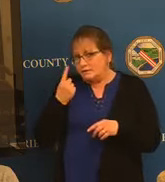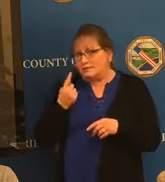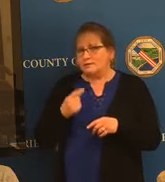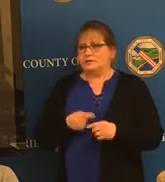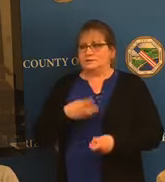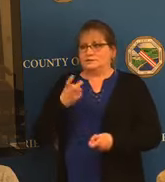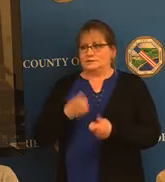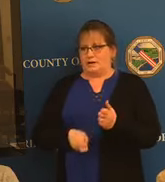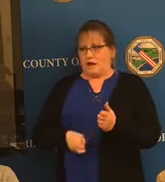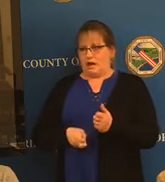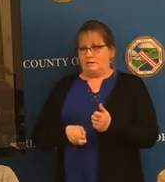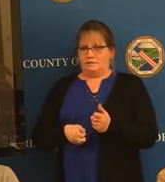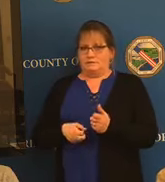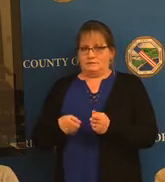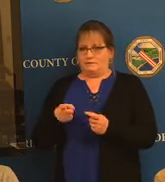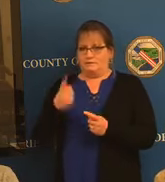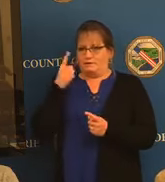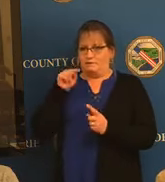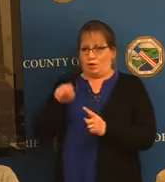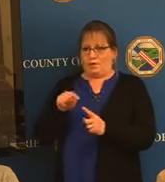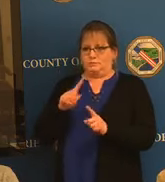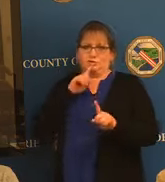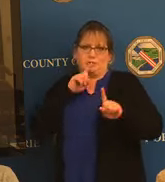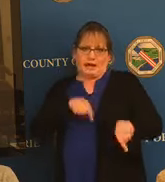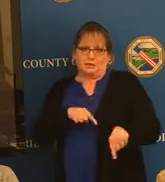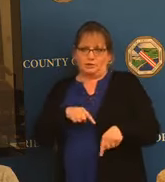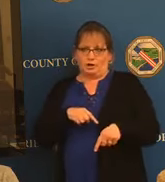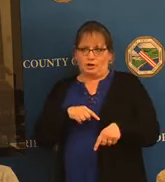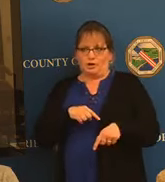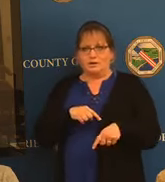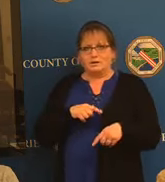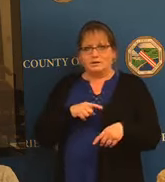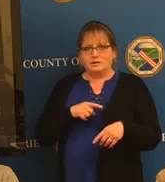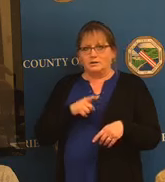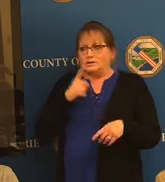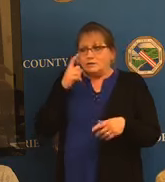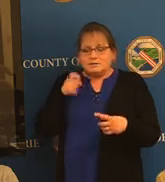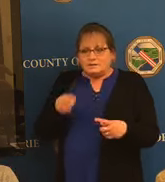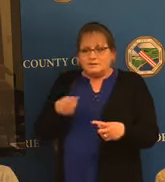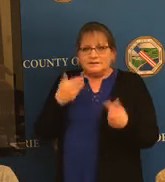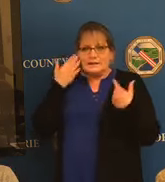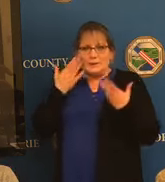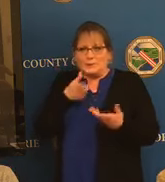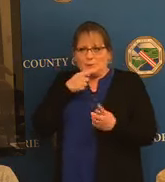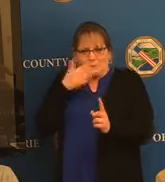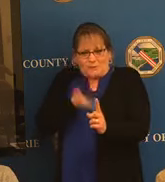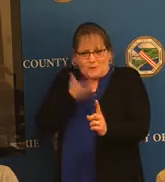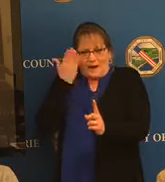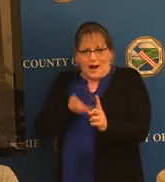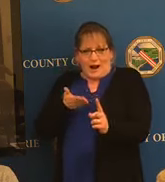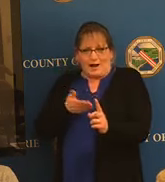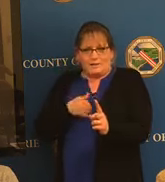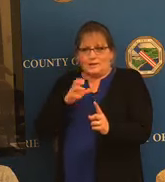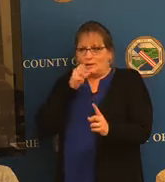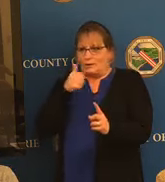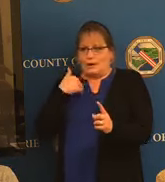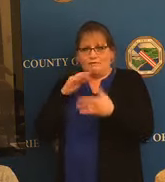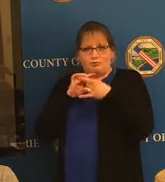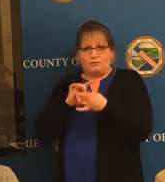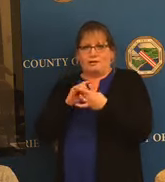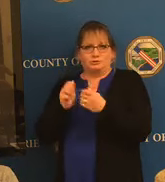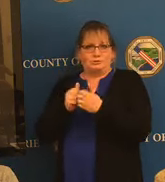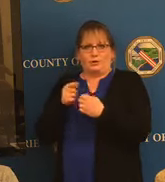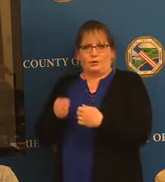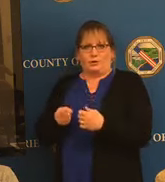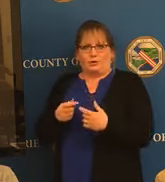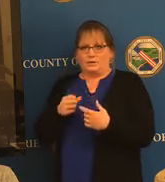to get those questions answered correctly by any of those facilities because they don't know you as a patient. They don't have a relationship with you,